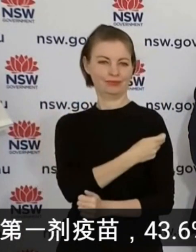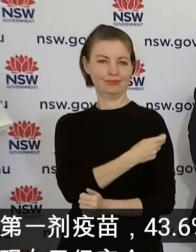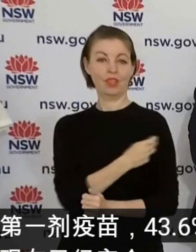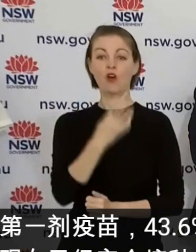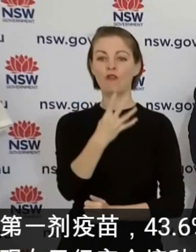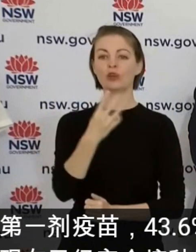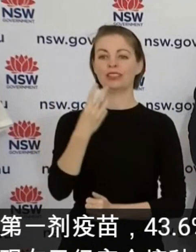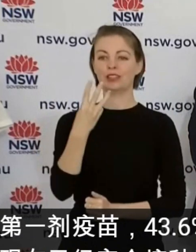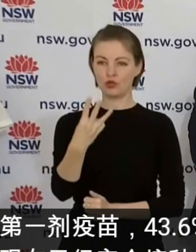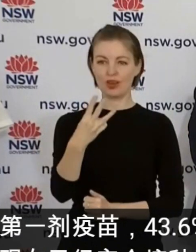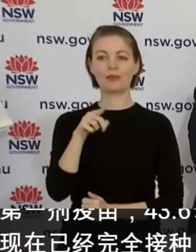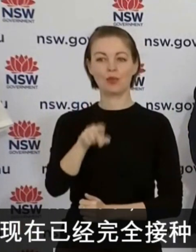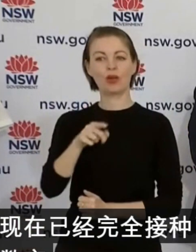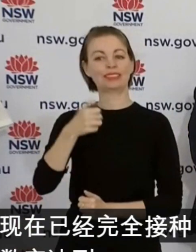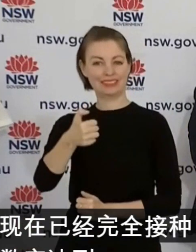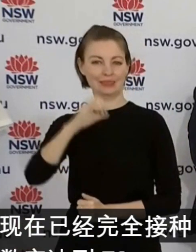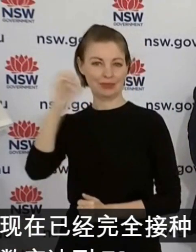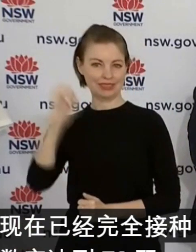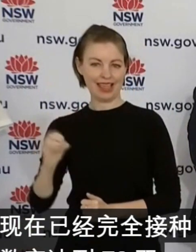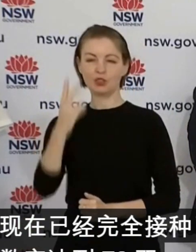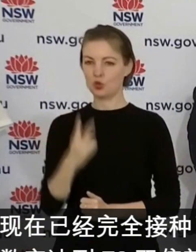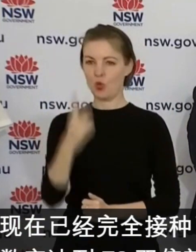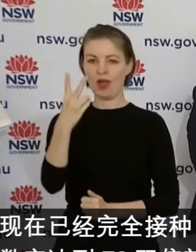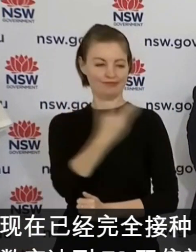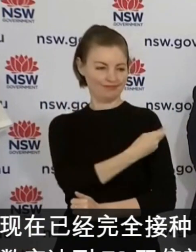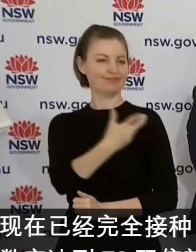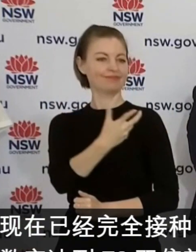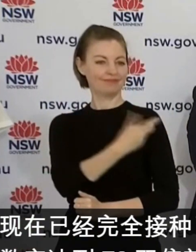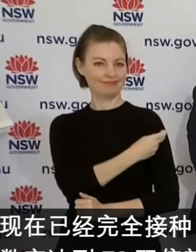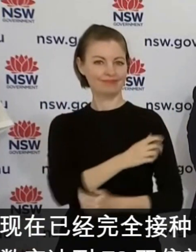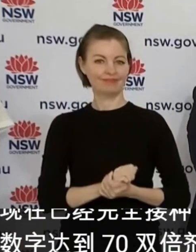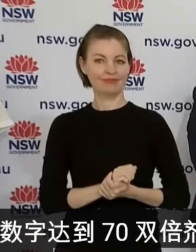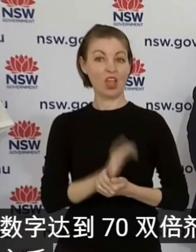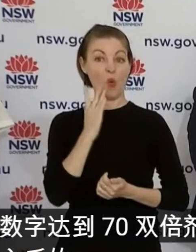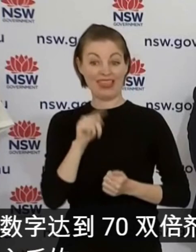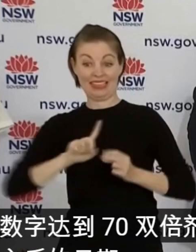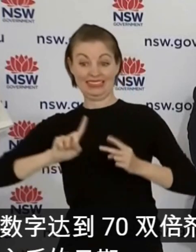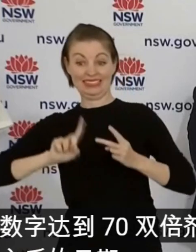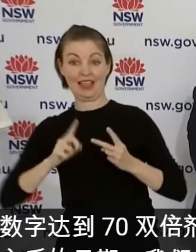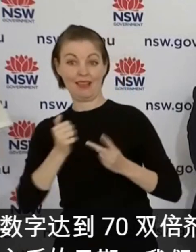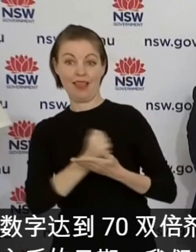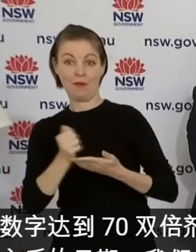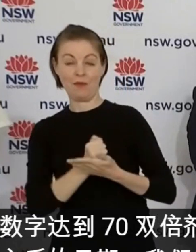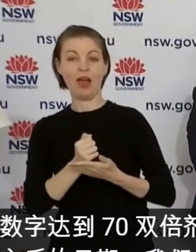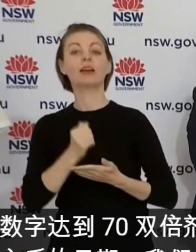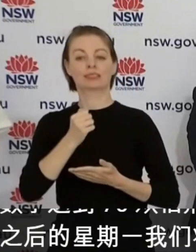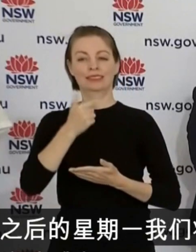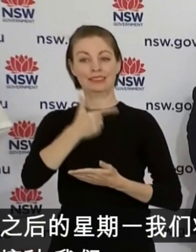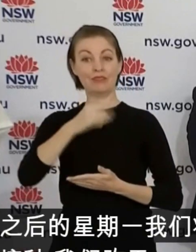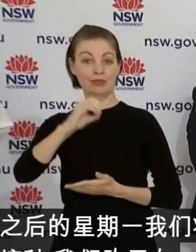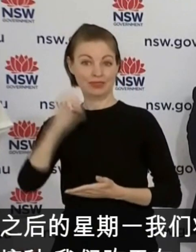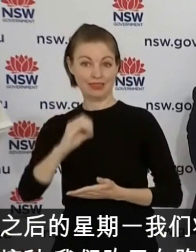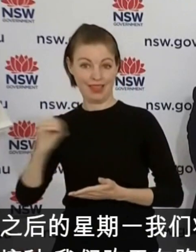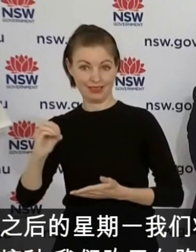who are fully vaccinated. Now, it's when that number hits 70% double dose that we know the Monday after that we'll be able to